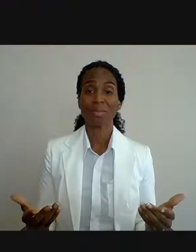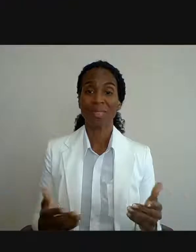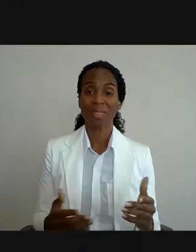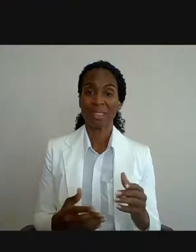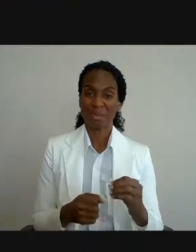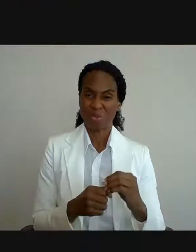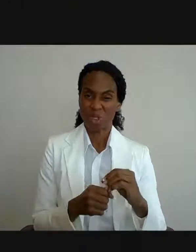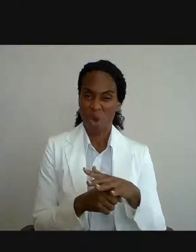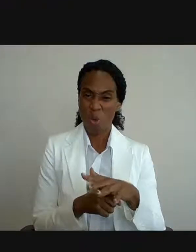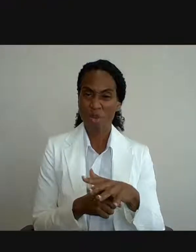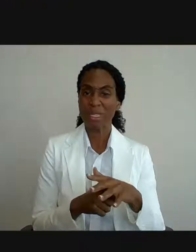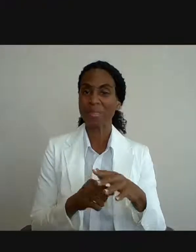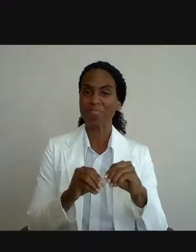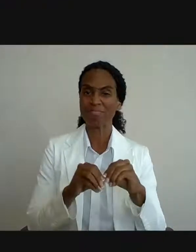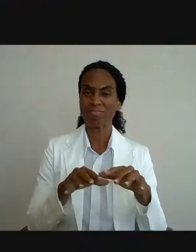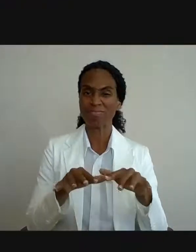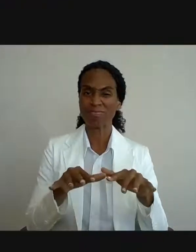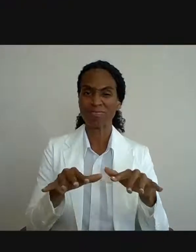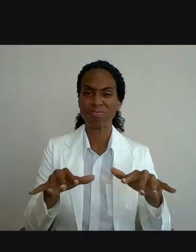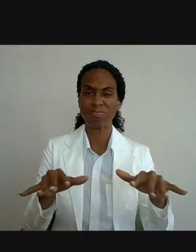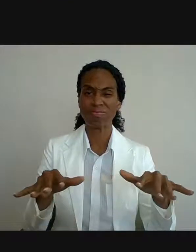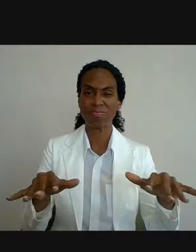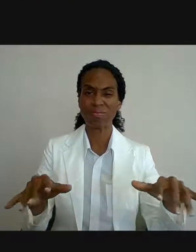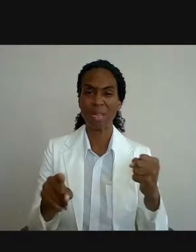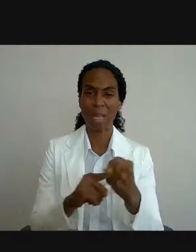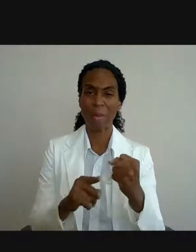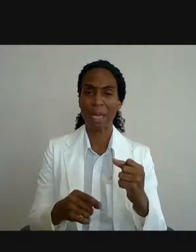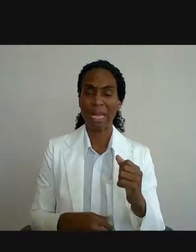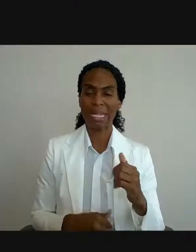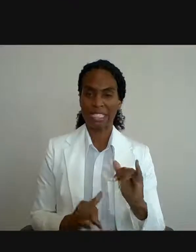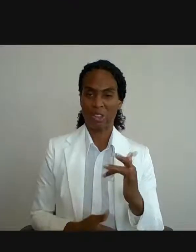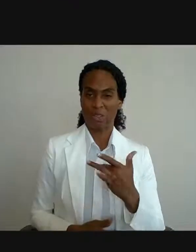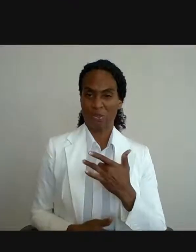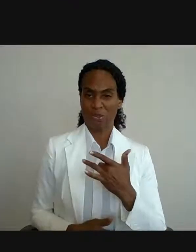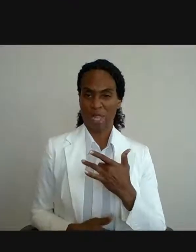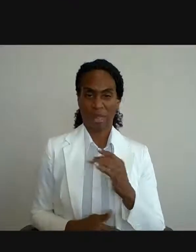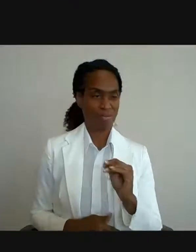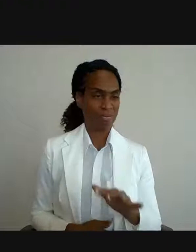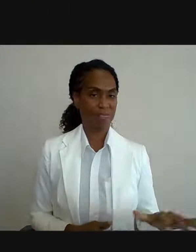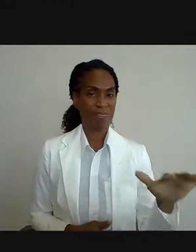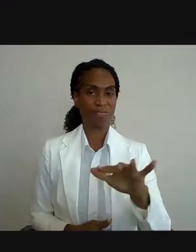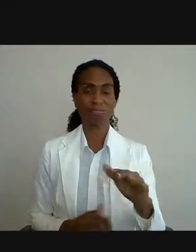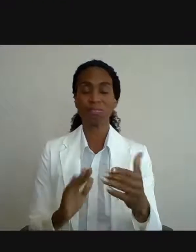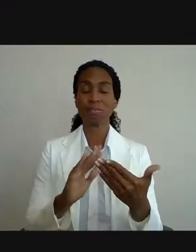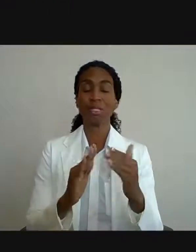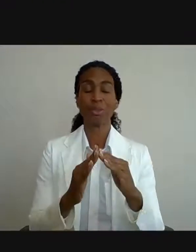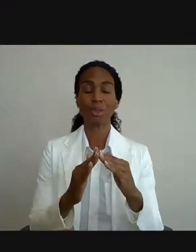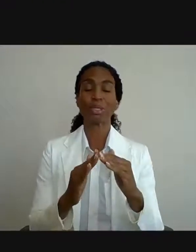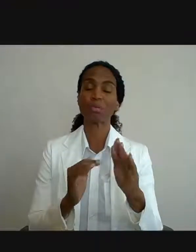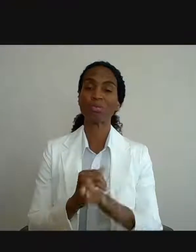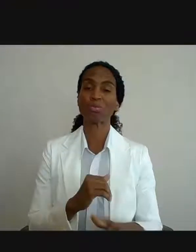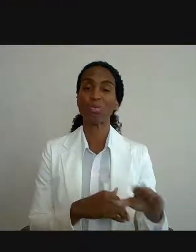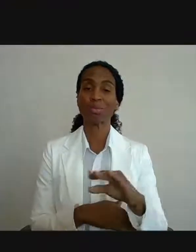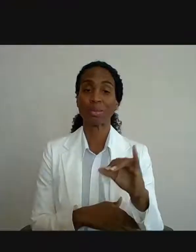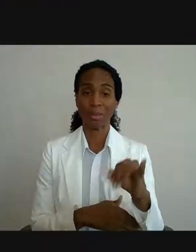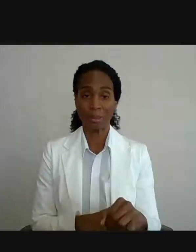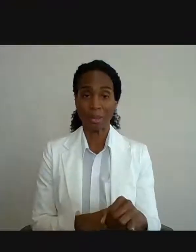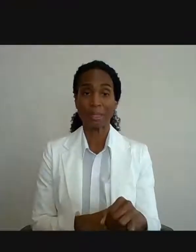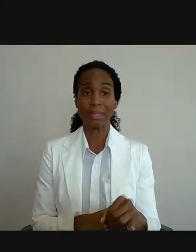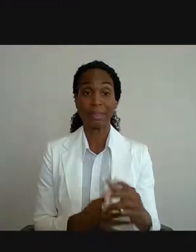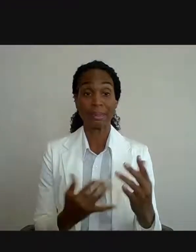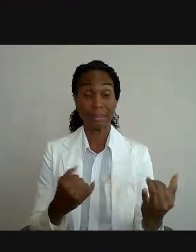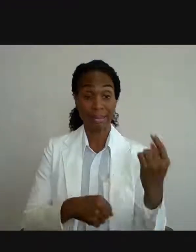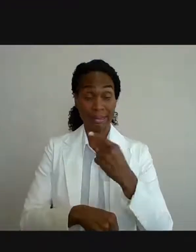pandemic is still being felt in communities across Indianapolis,